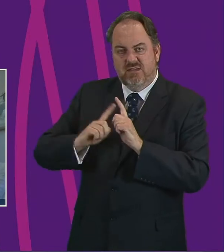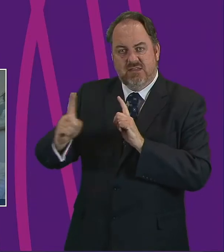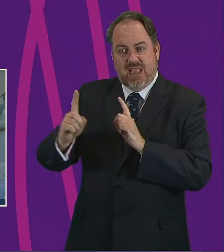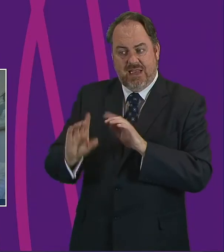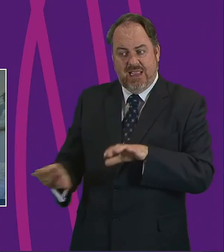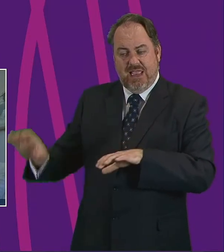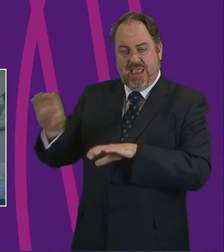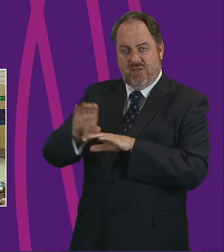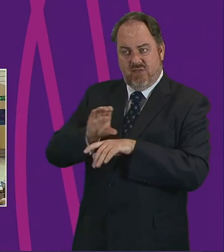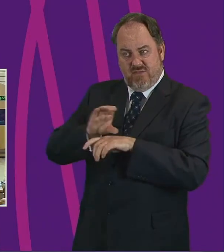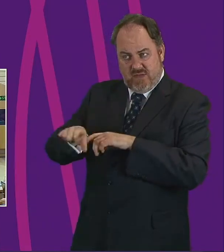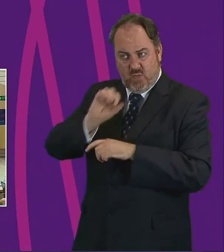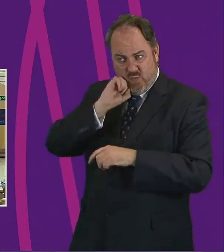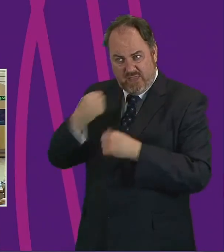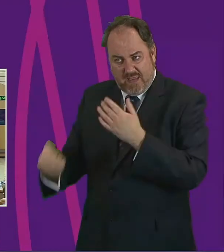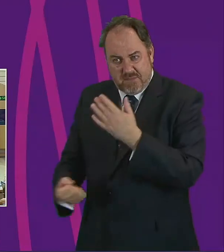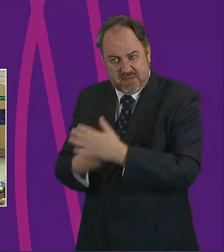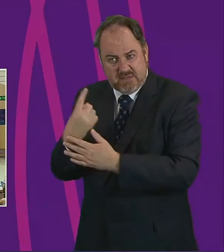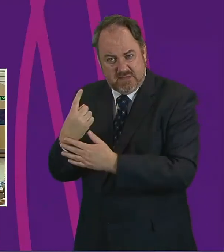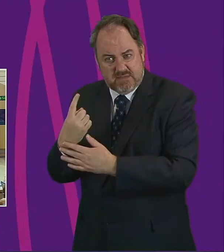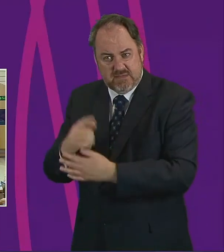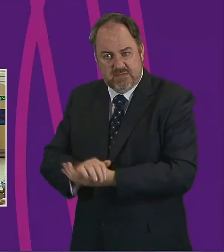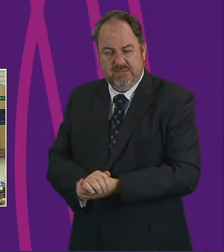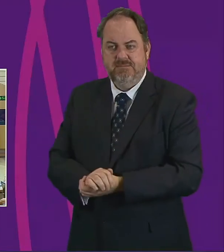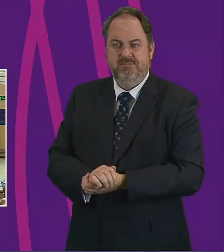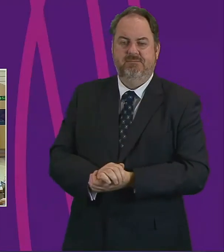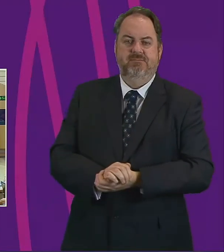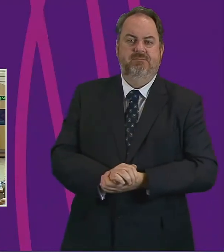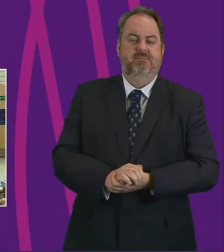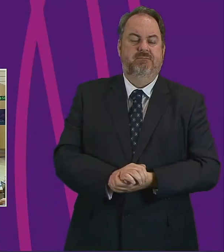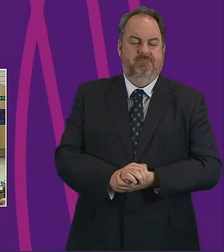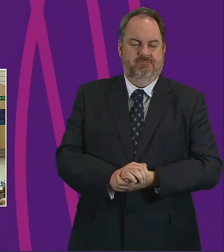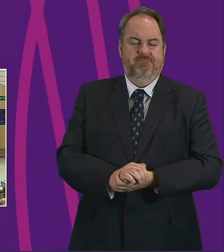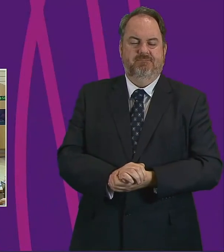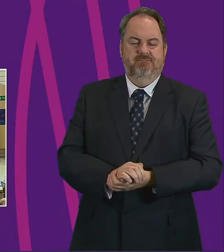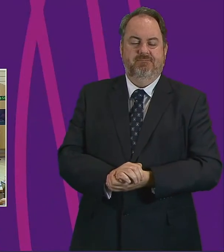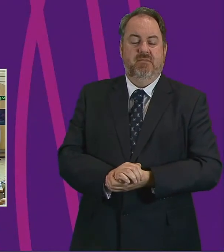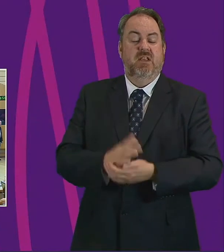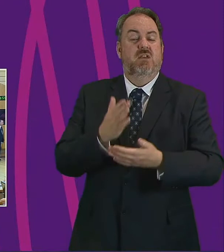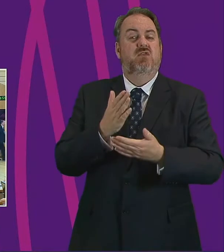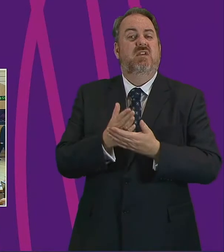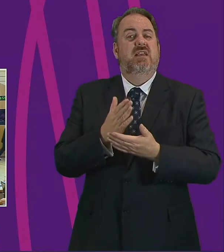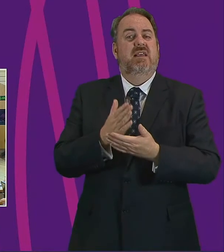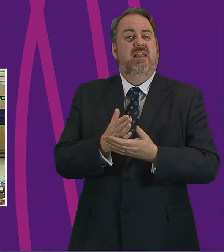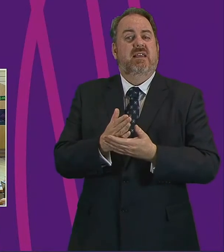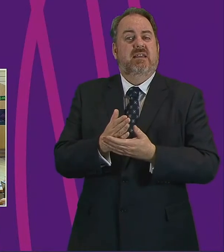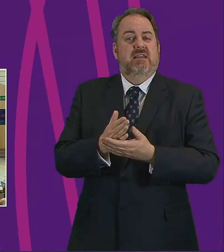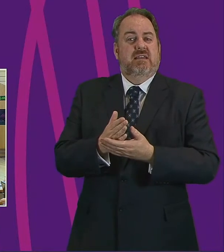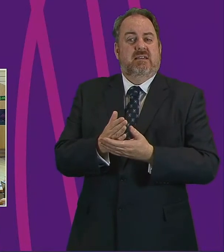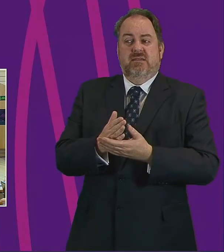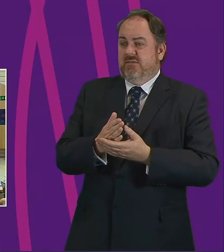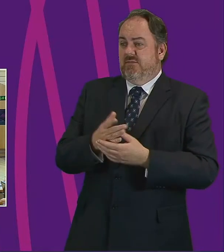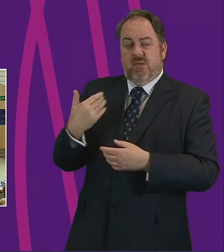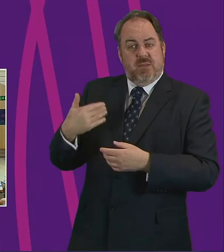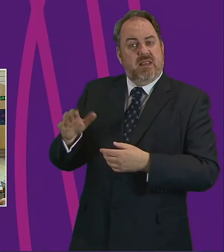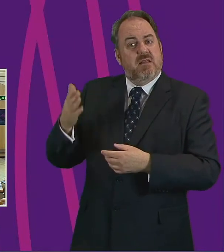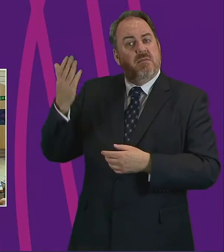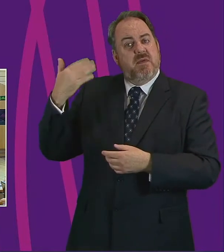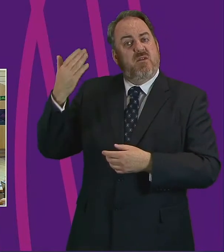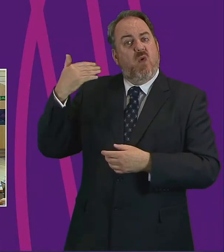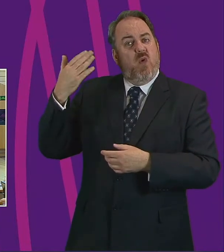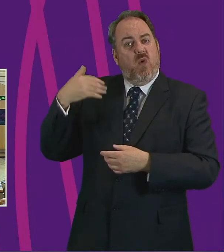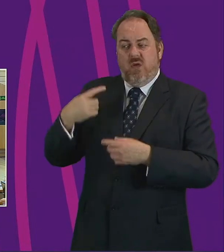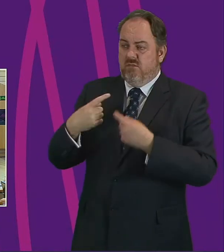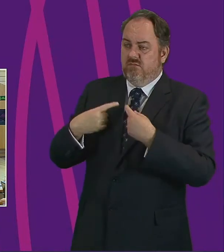funding? John Swinney. Presiding Officer, in one of the answers that Mr Matheson gave earlier on this afternoon,